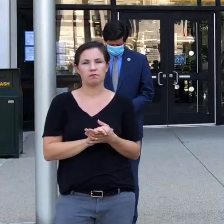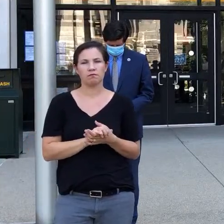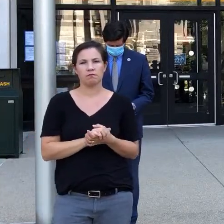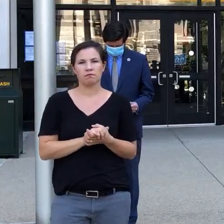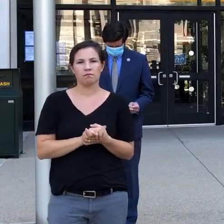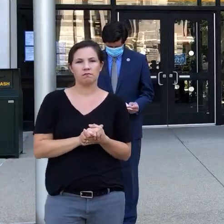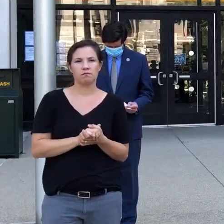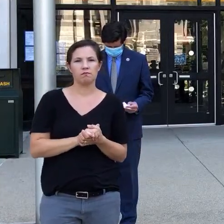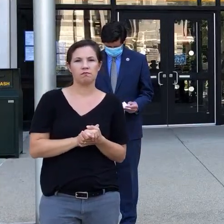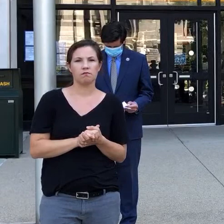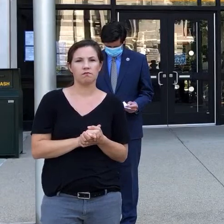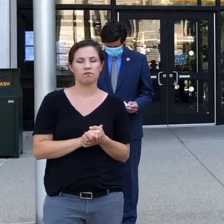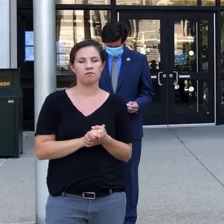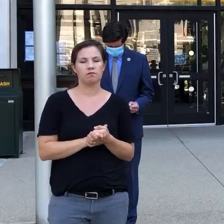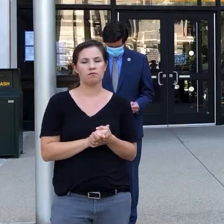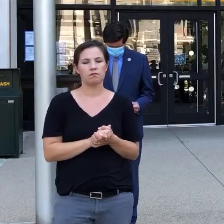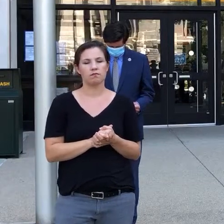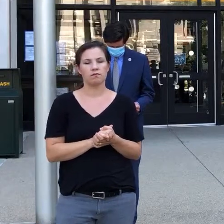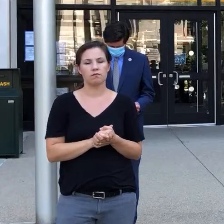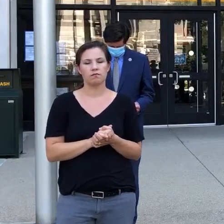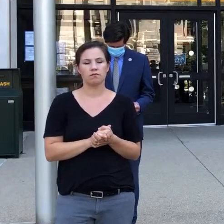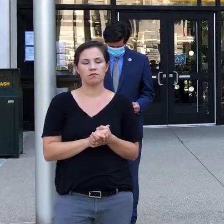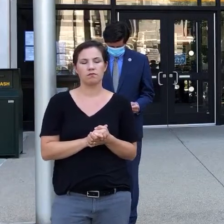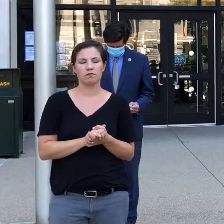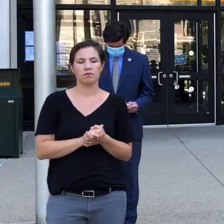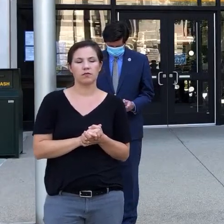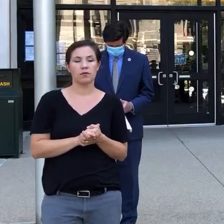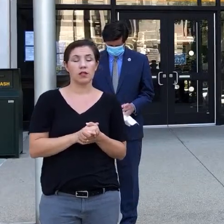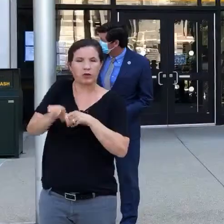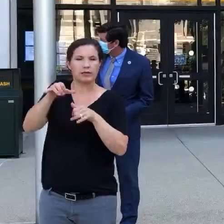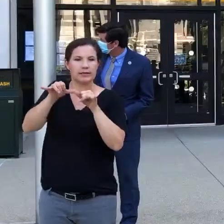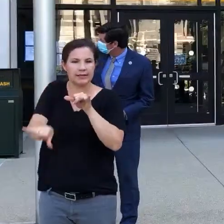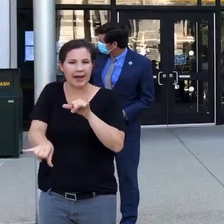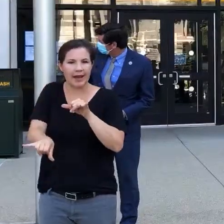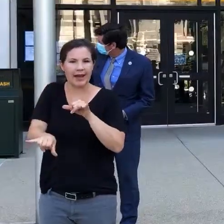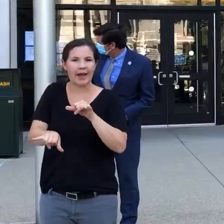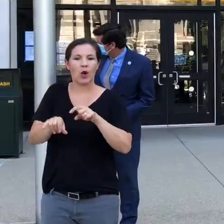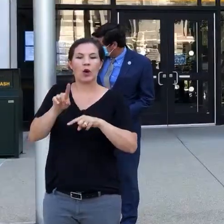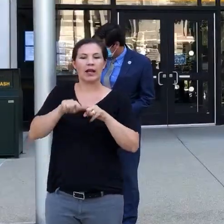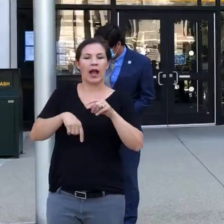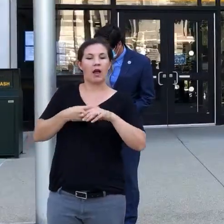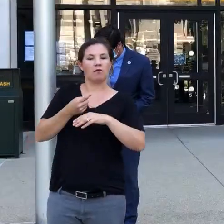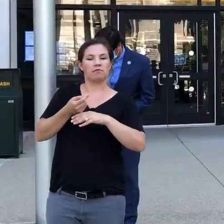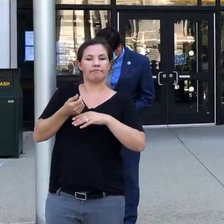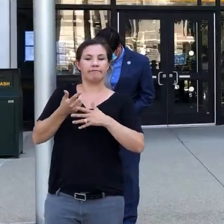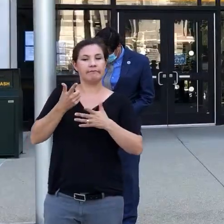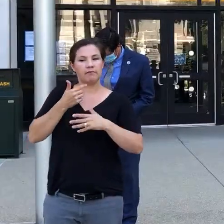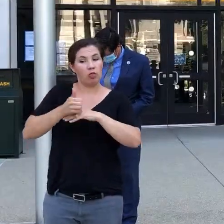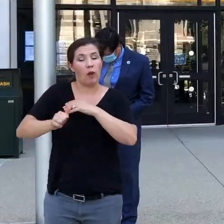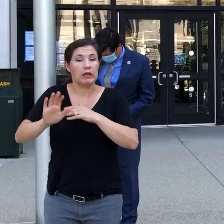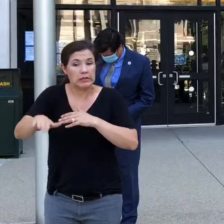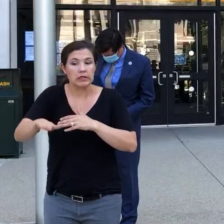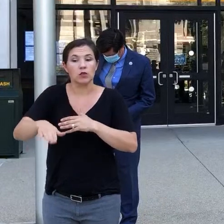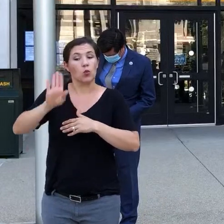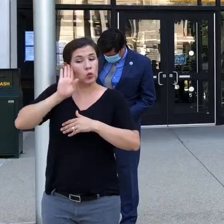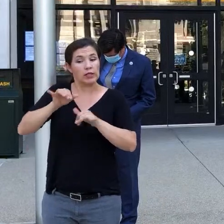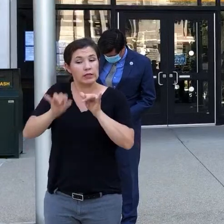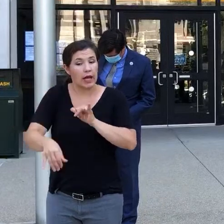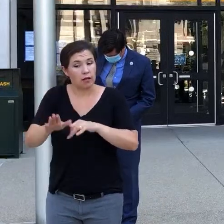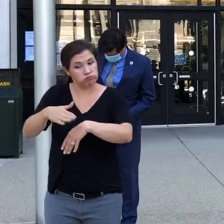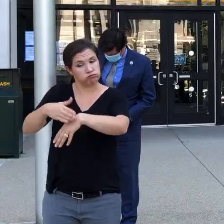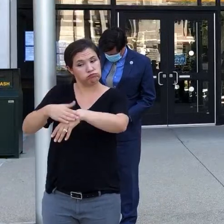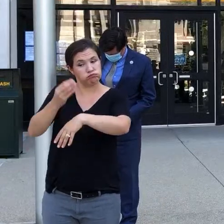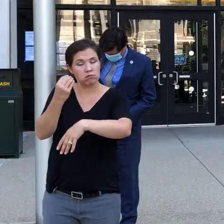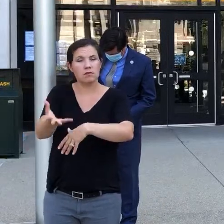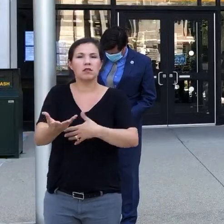individuals can no longer be kept in custody, probably more like it, who are going through